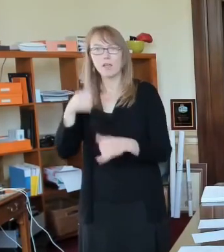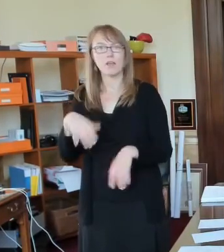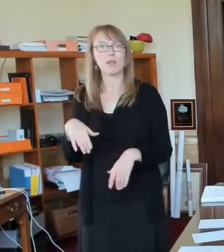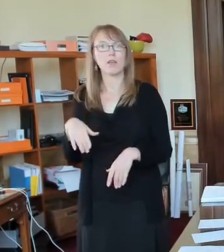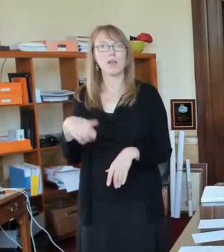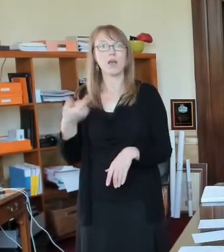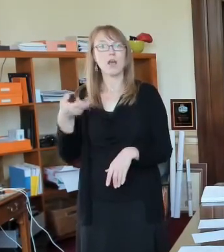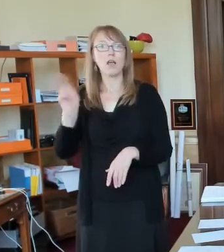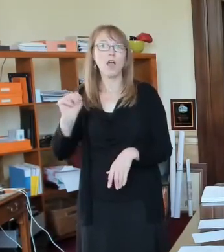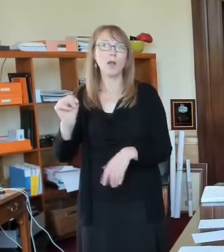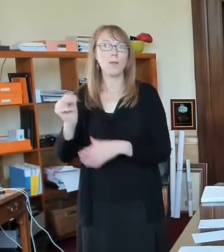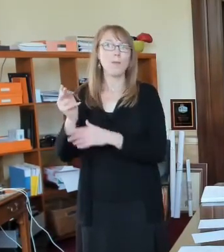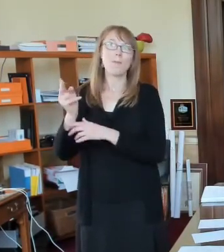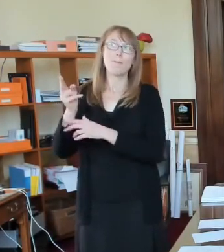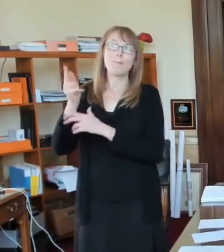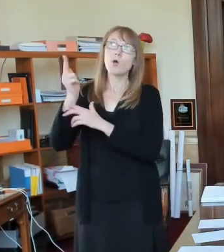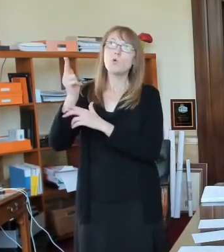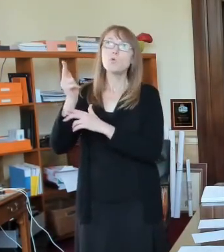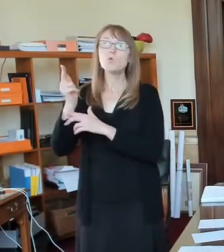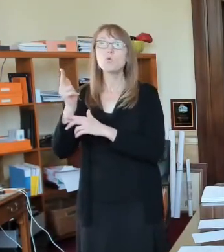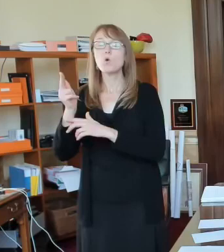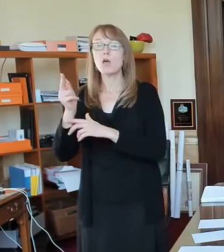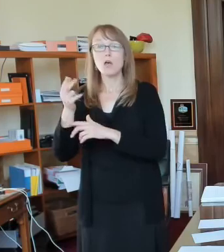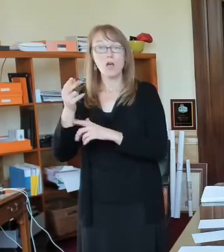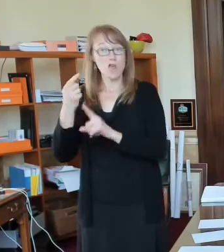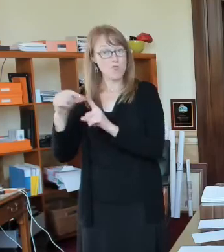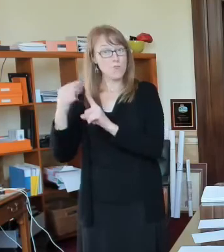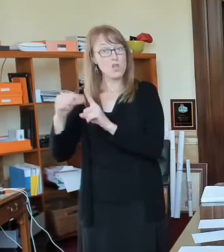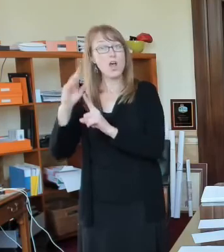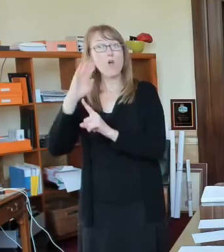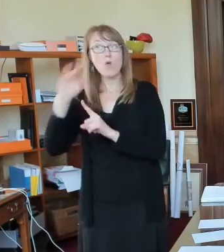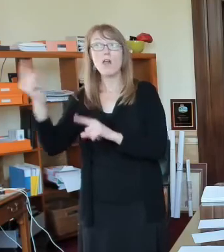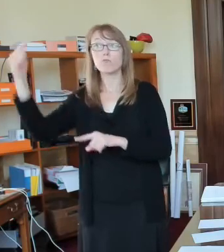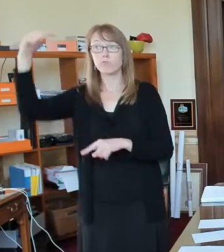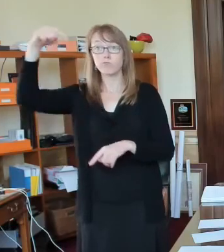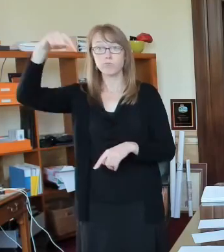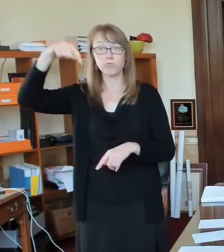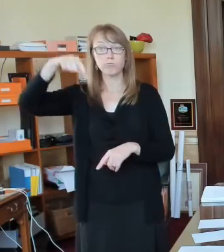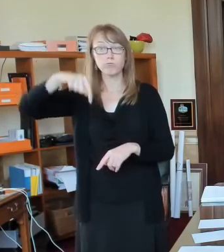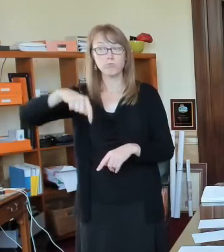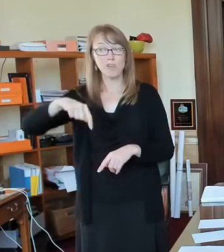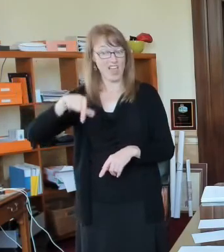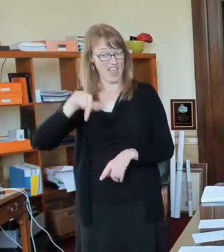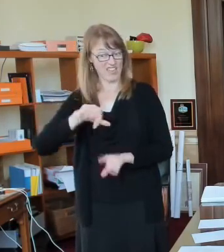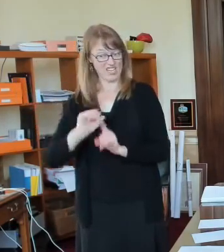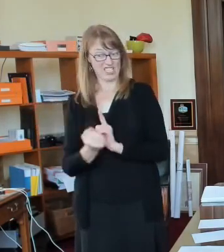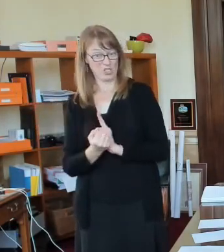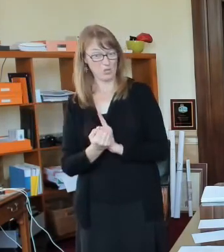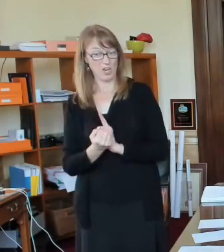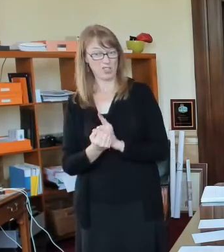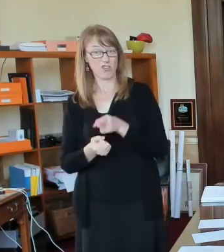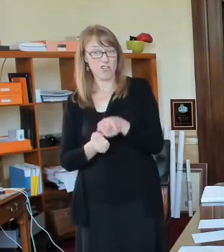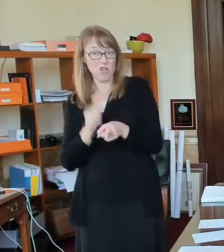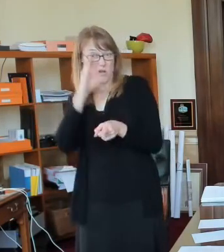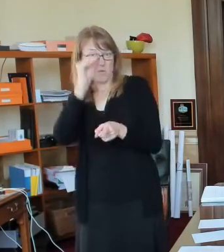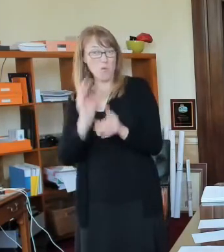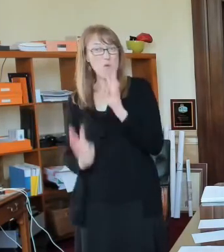and they come down somewhere. And in this case, a little 4-year-old boy is fighting for his